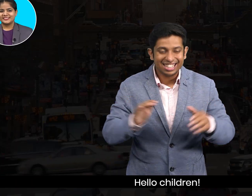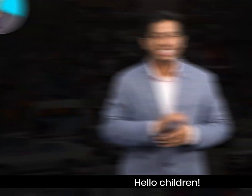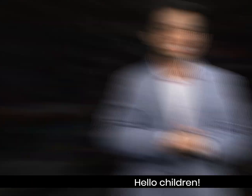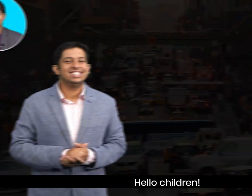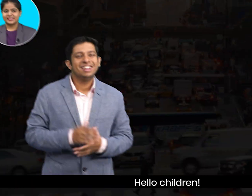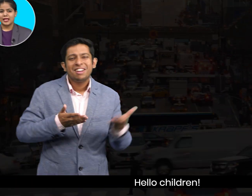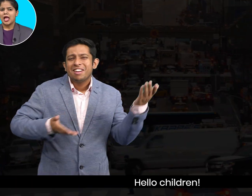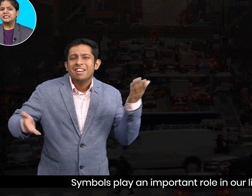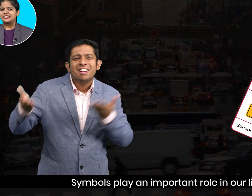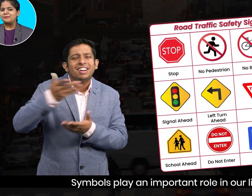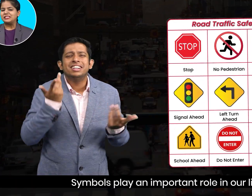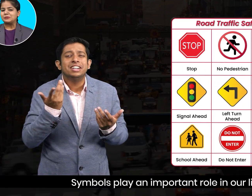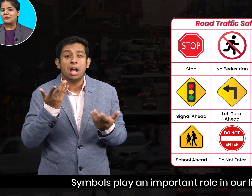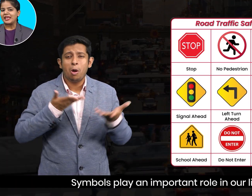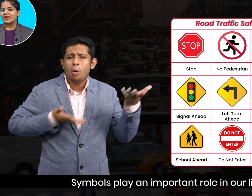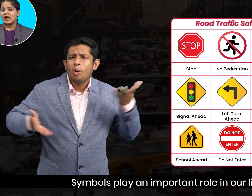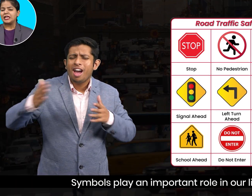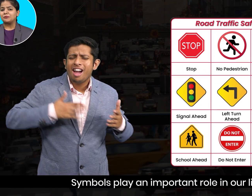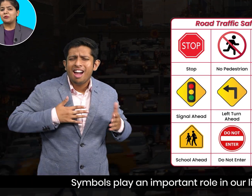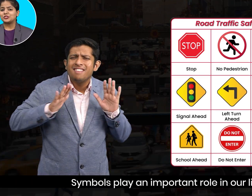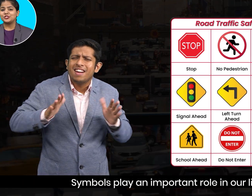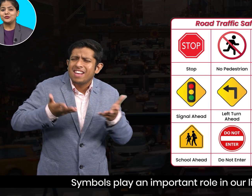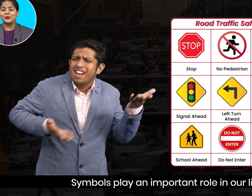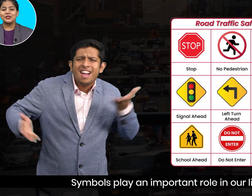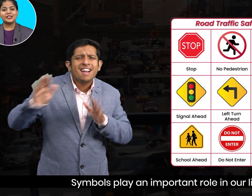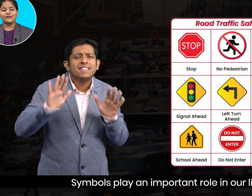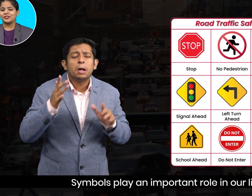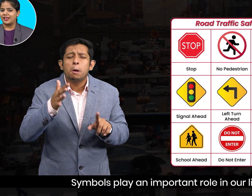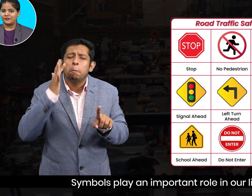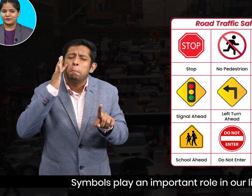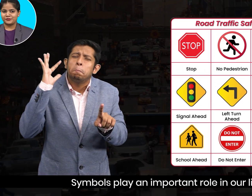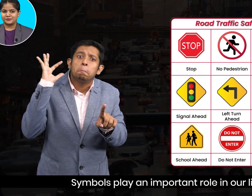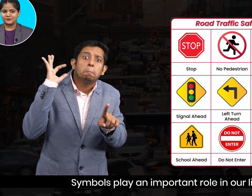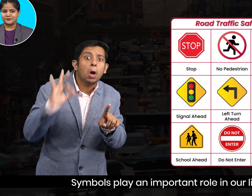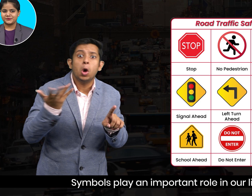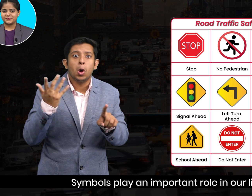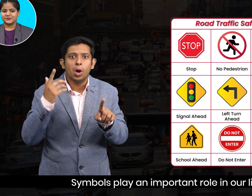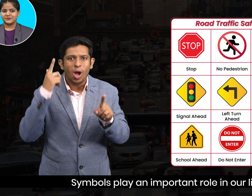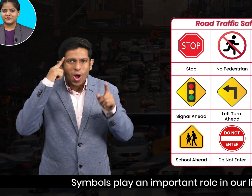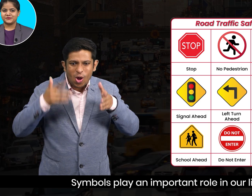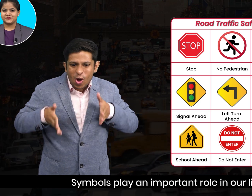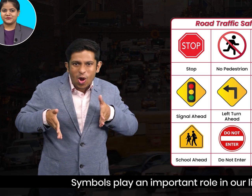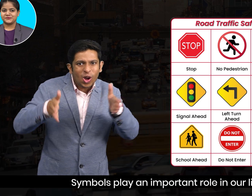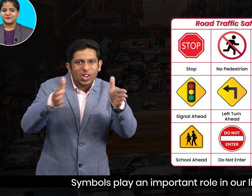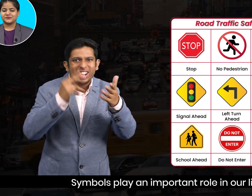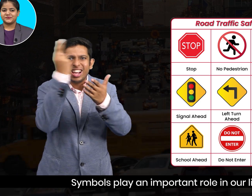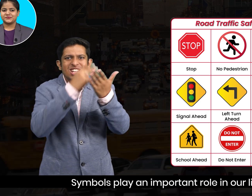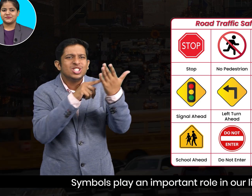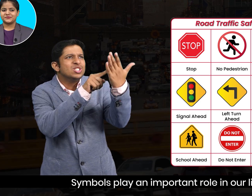children, symbols play an important role in our life.